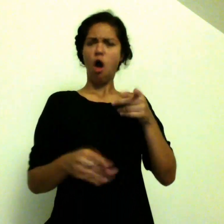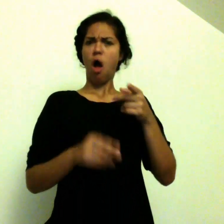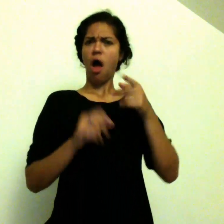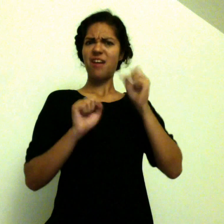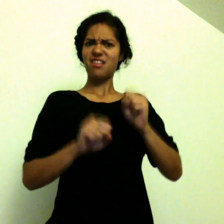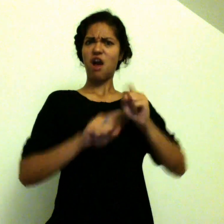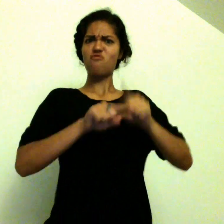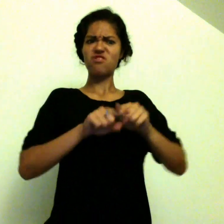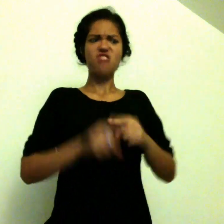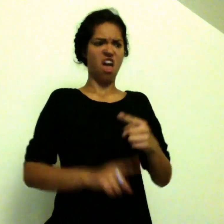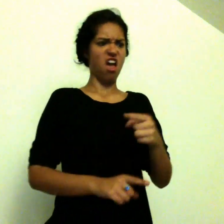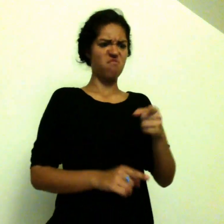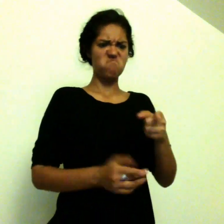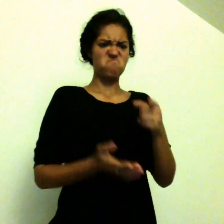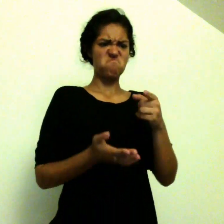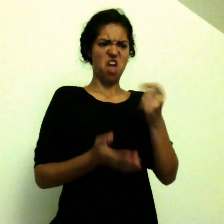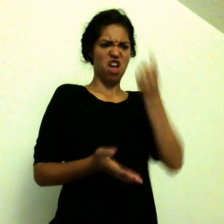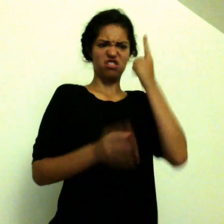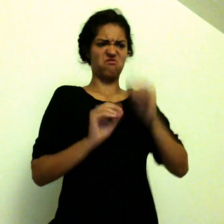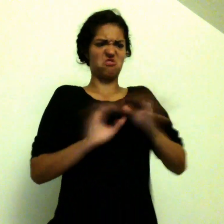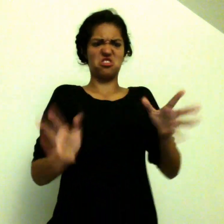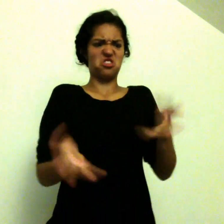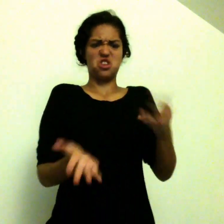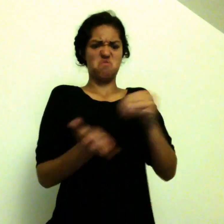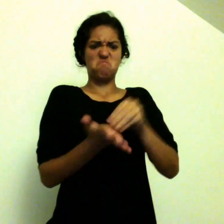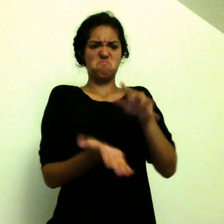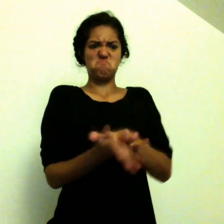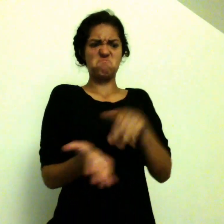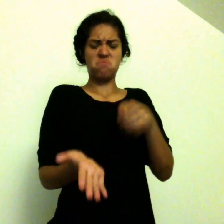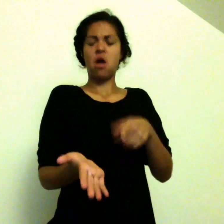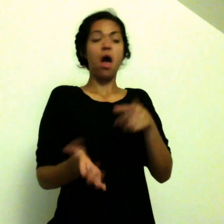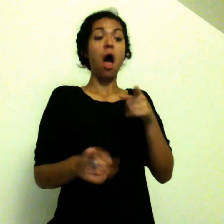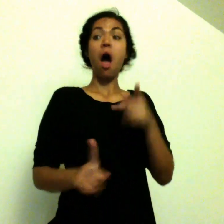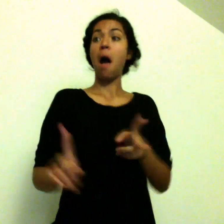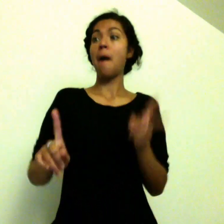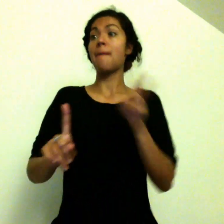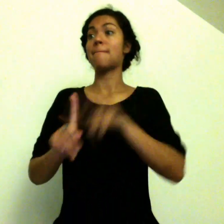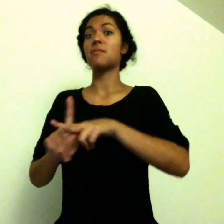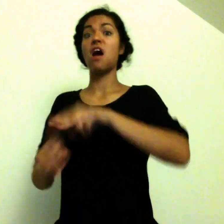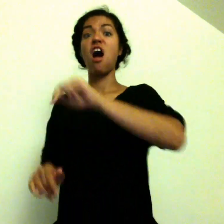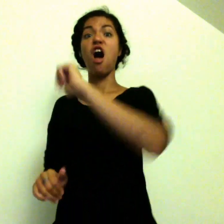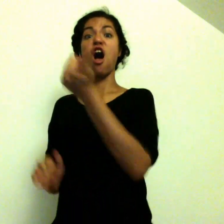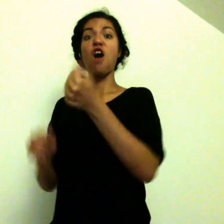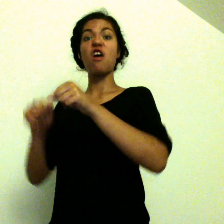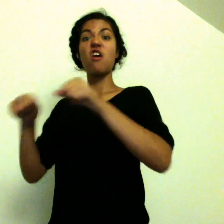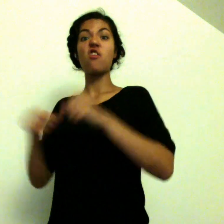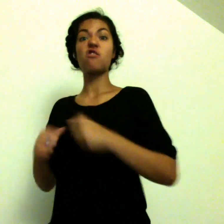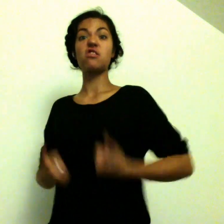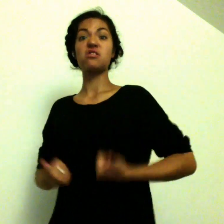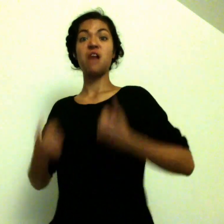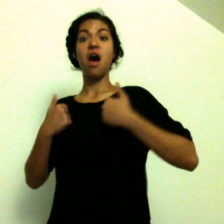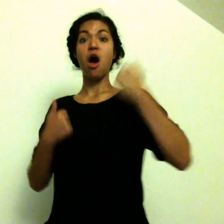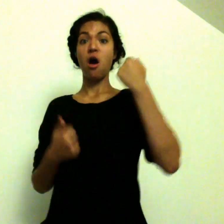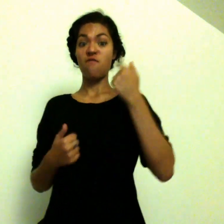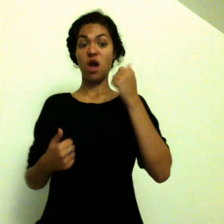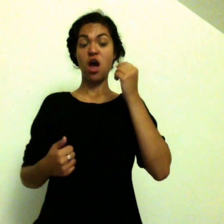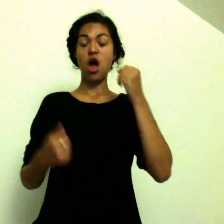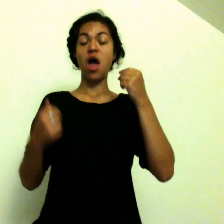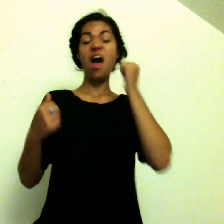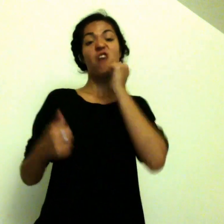human experience. There is a sense, I suppose, in which twice one are two, a sense in which 2 and